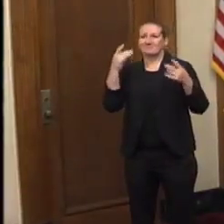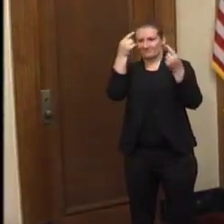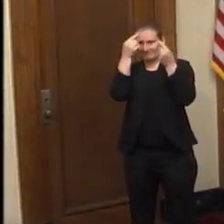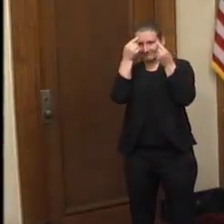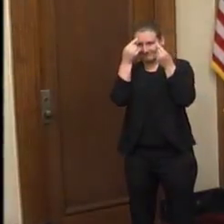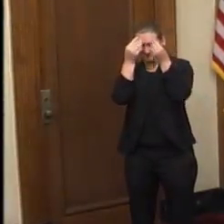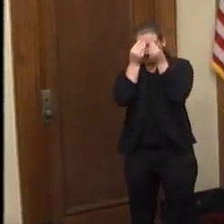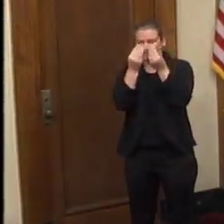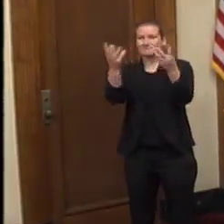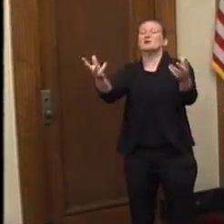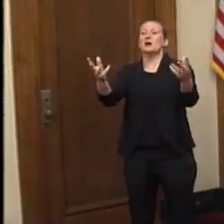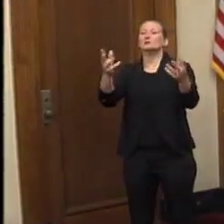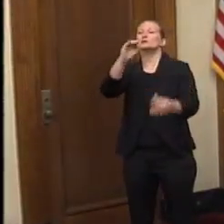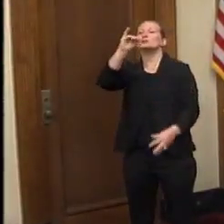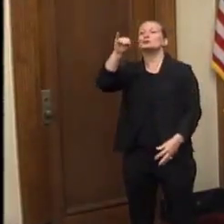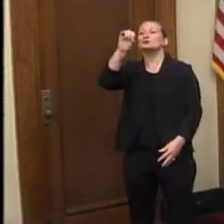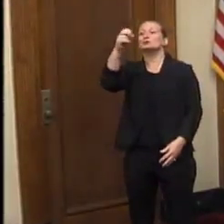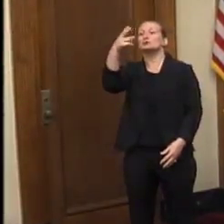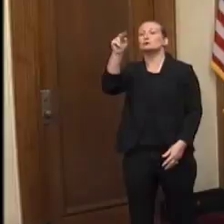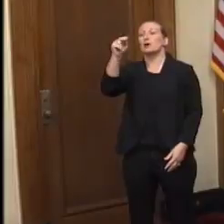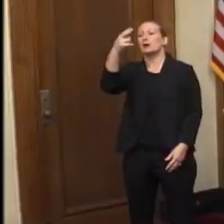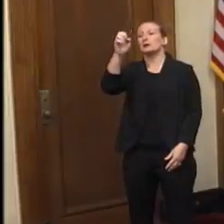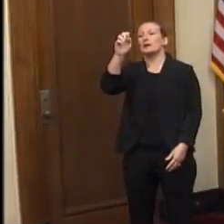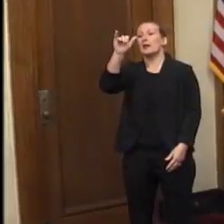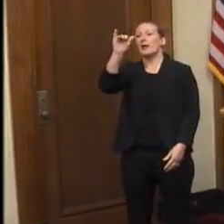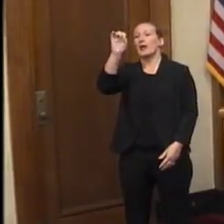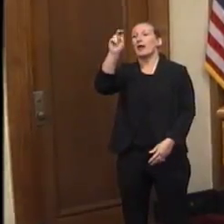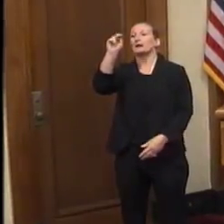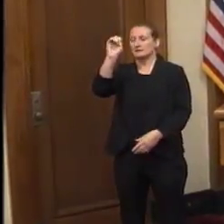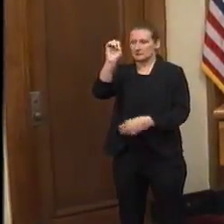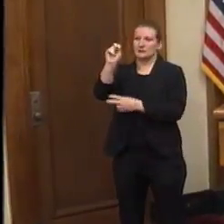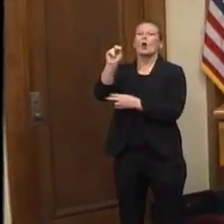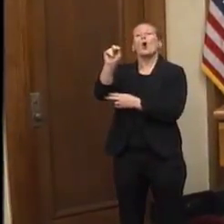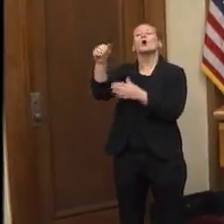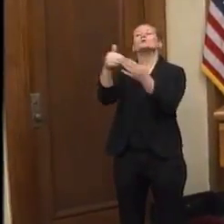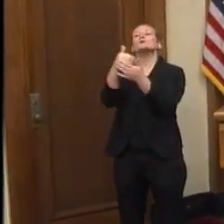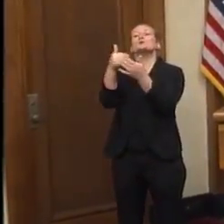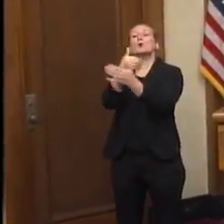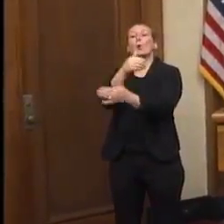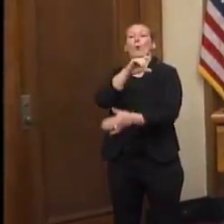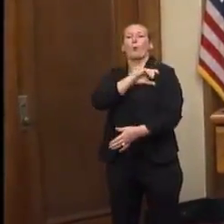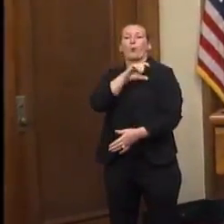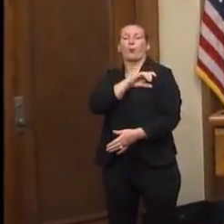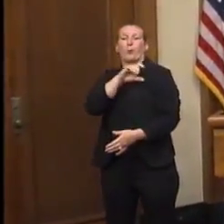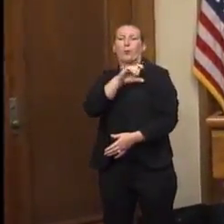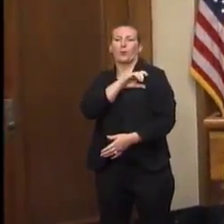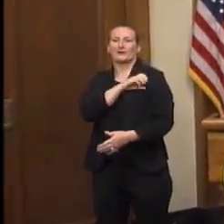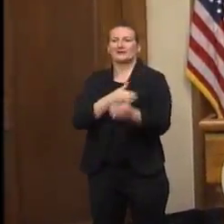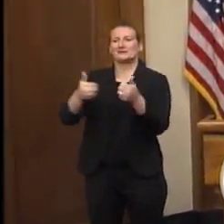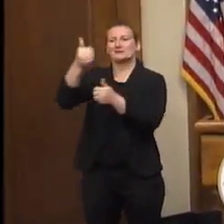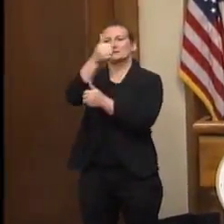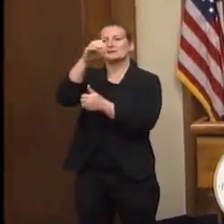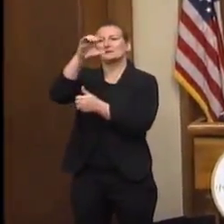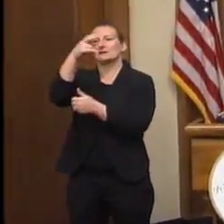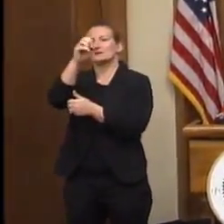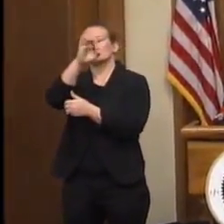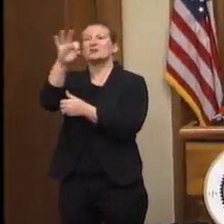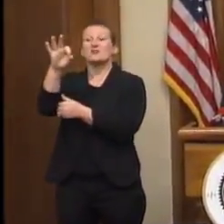as our new police chief. John Hayden's a lifelong St. Louisan, a 30-year veteran of the police